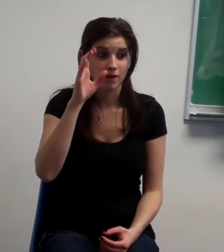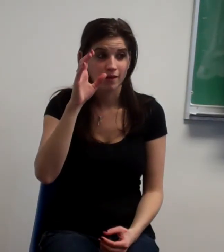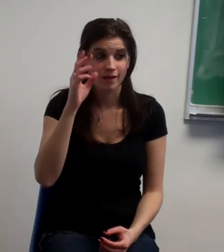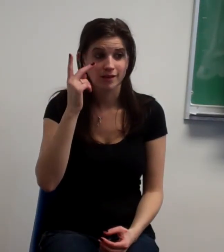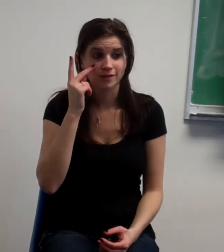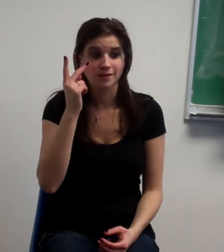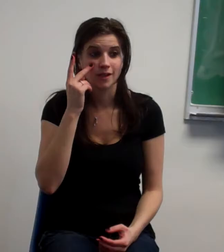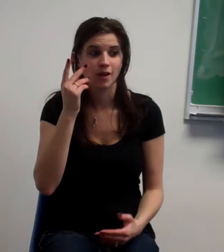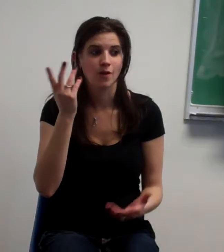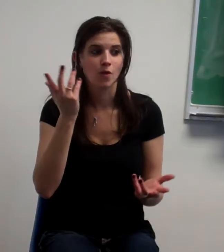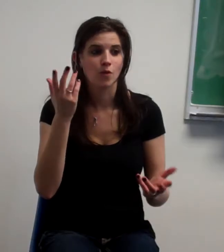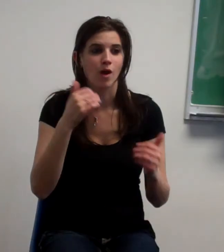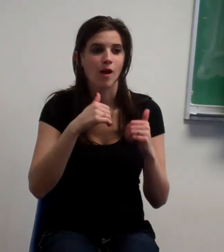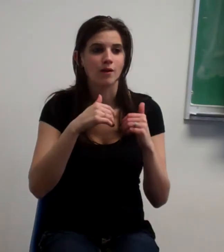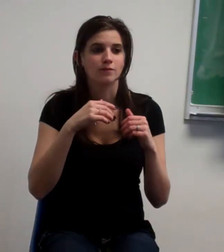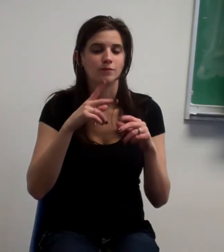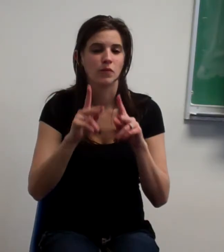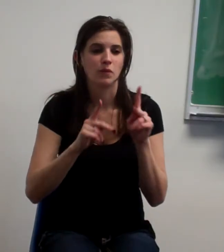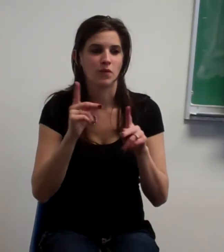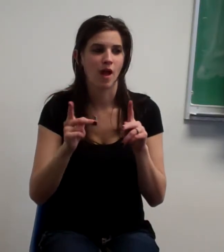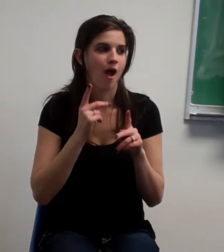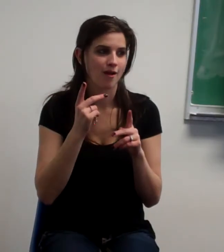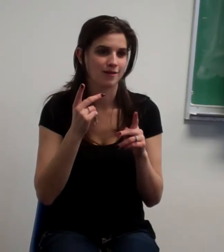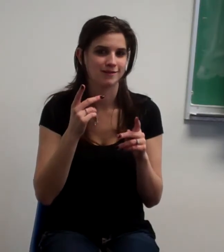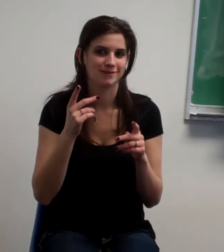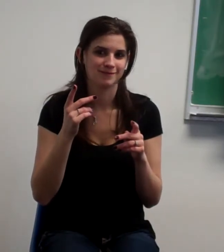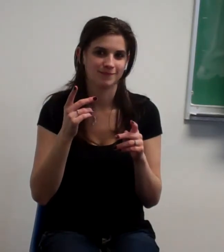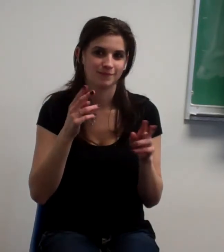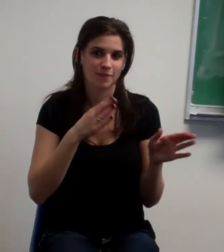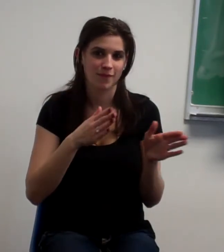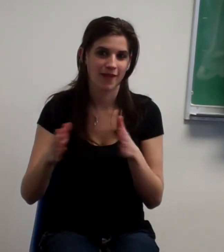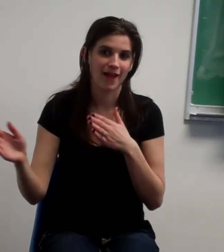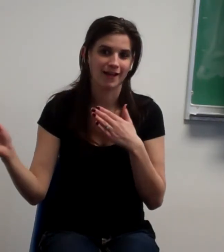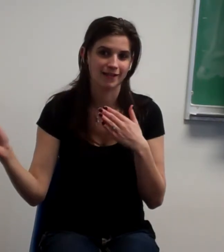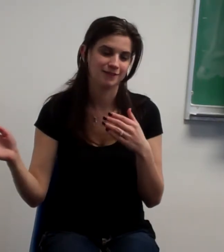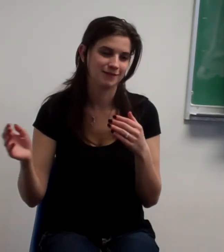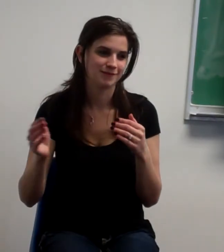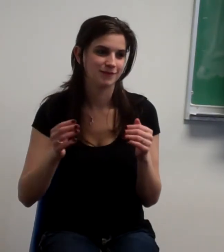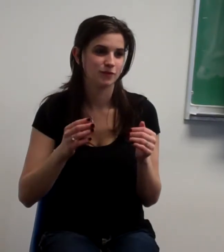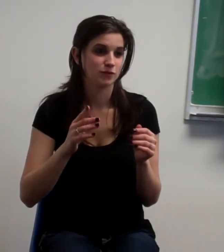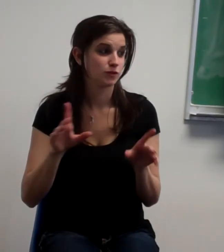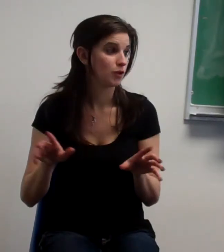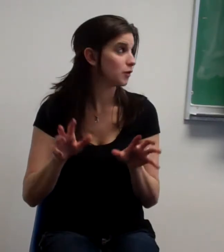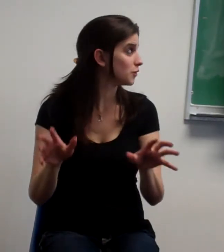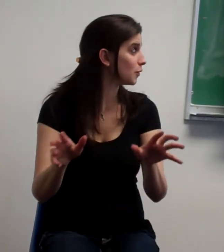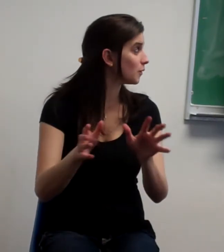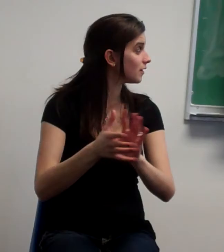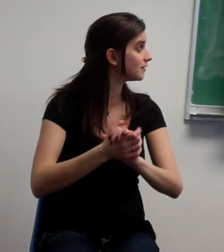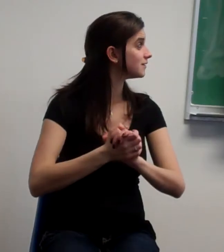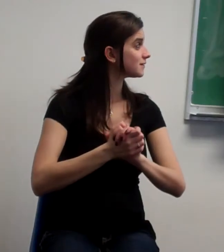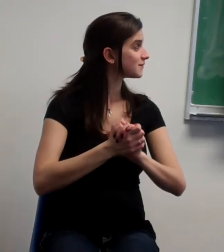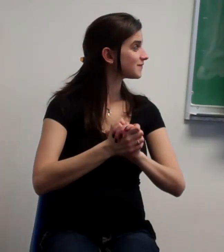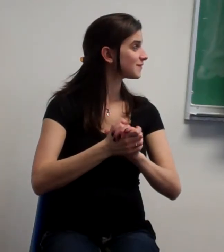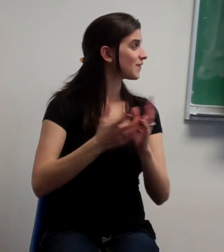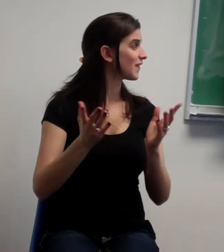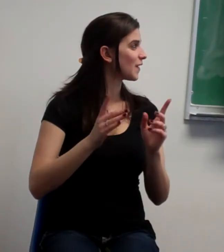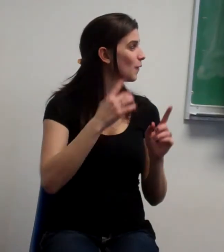smoke up my butt, guess what? I'm going to blow smoke back, right? So how does that look, sign language?